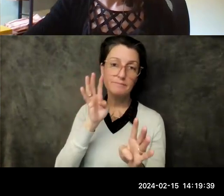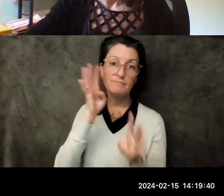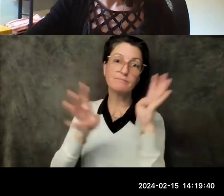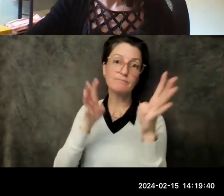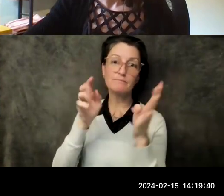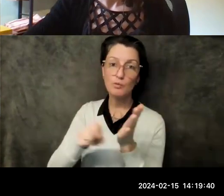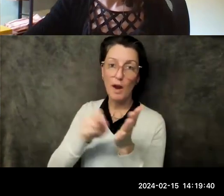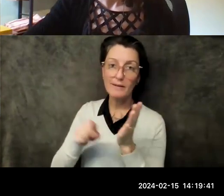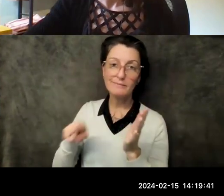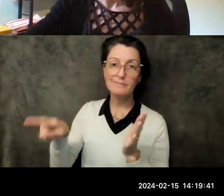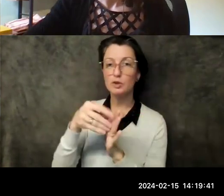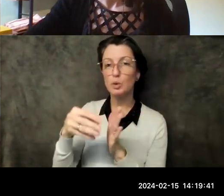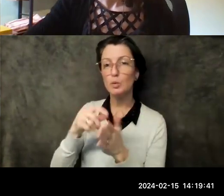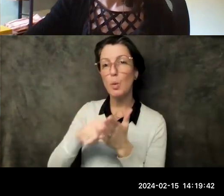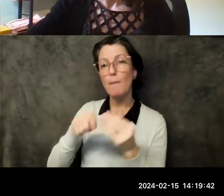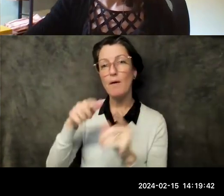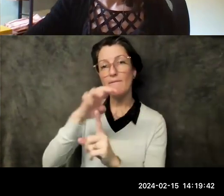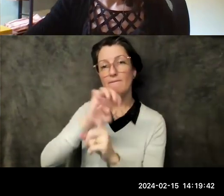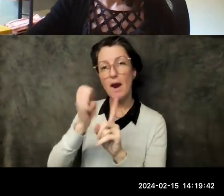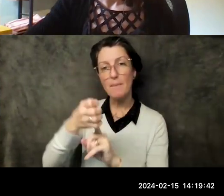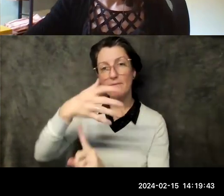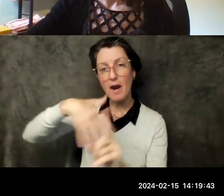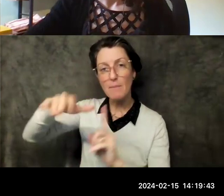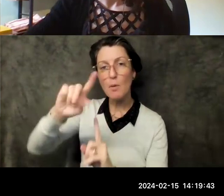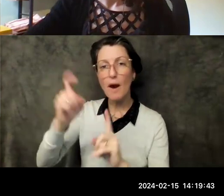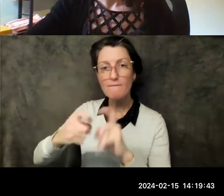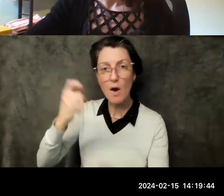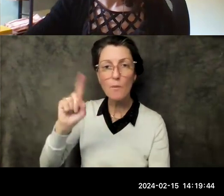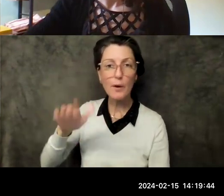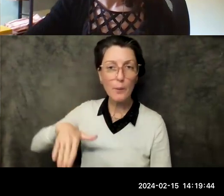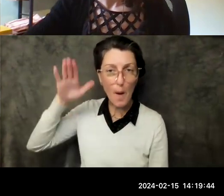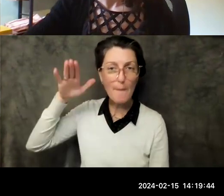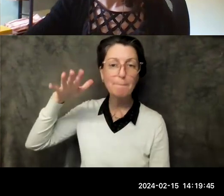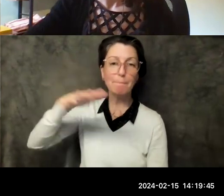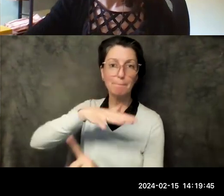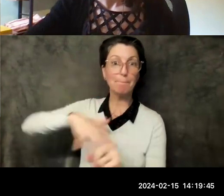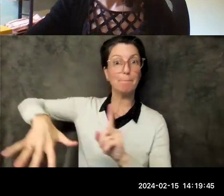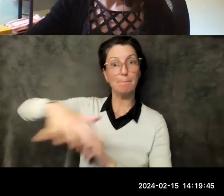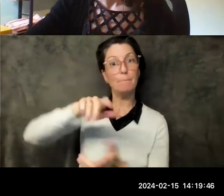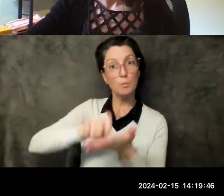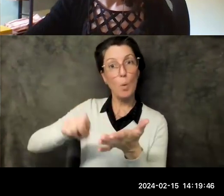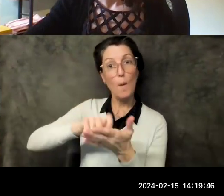the aspects of the environment, right? And where they came from. And,